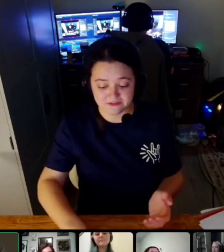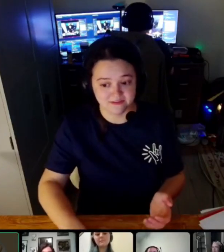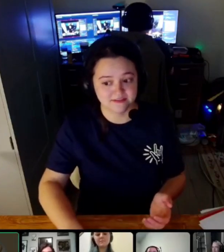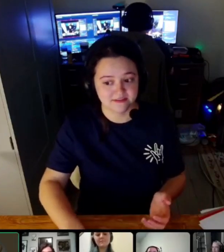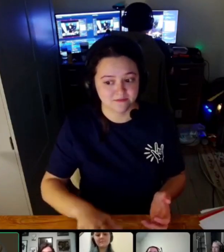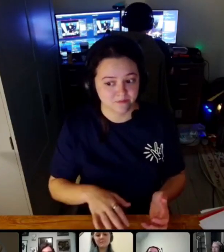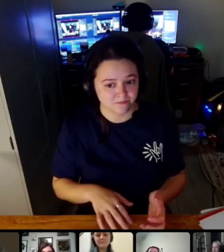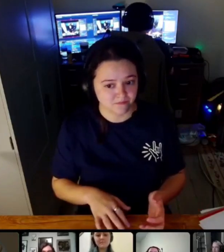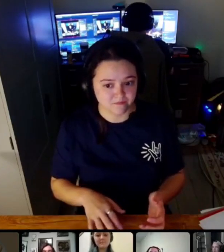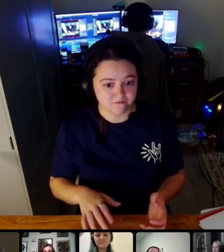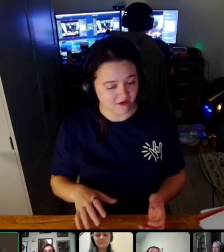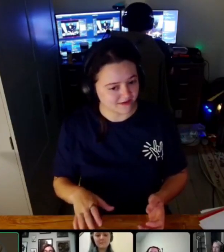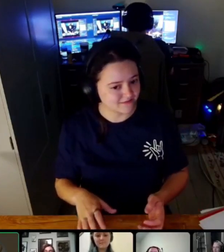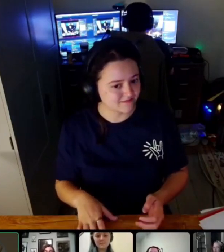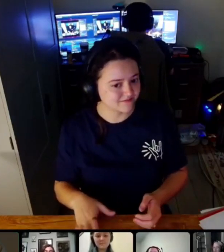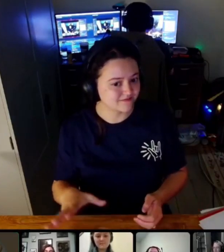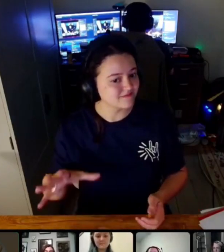Versus fine.